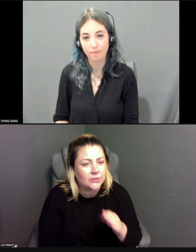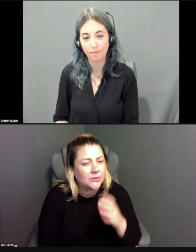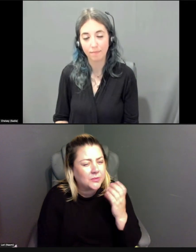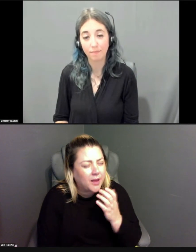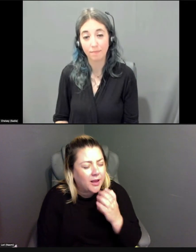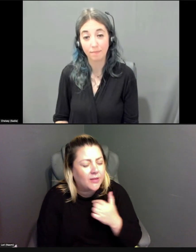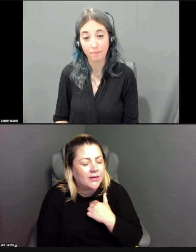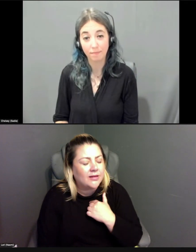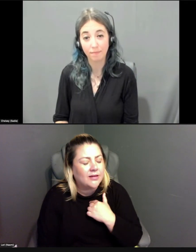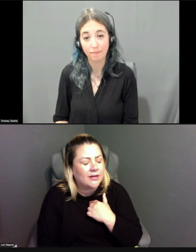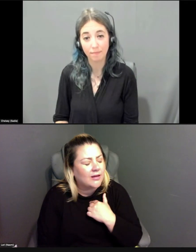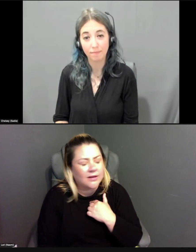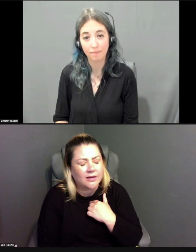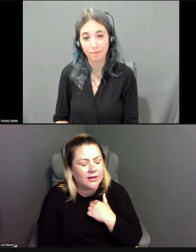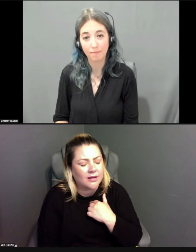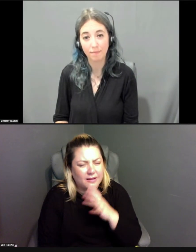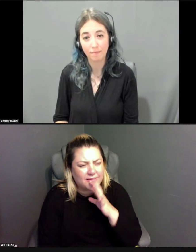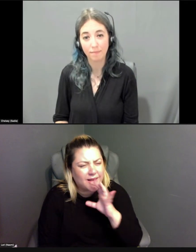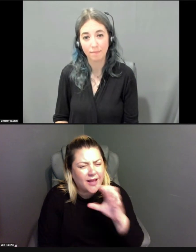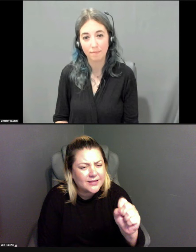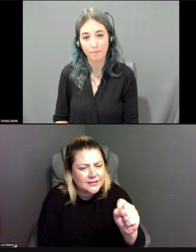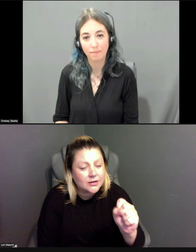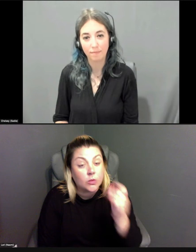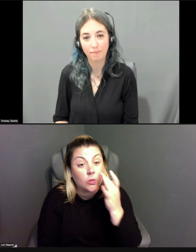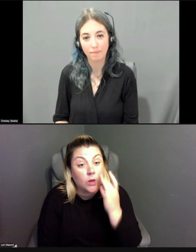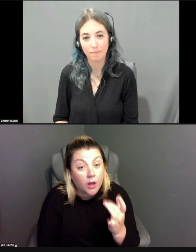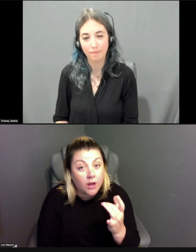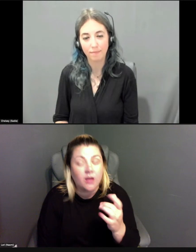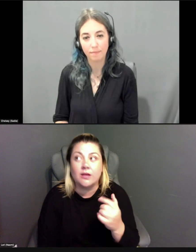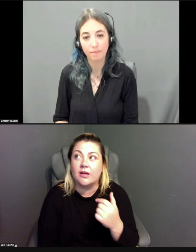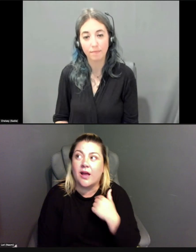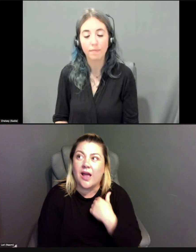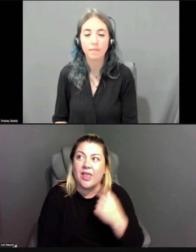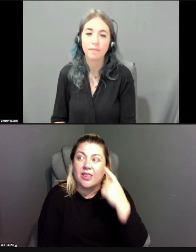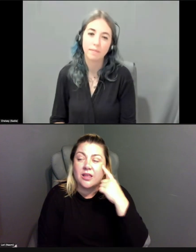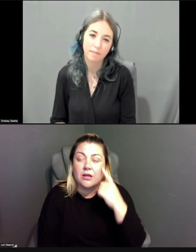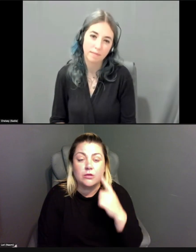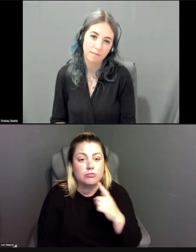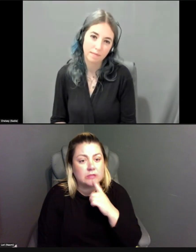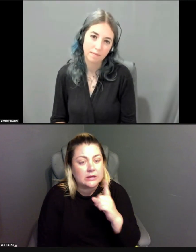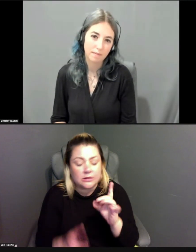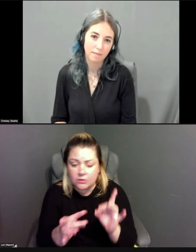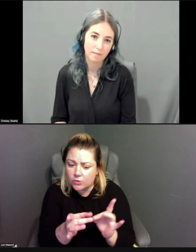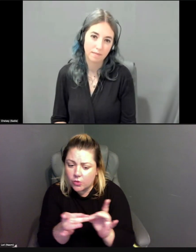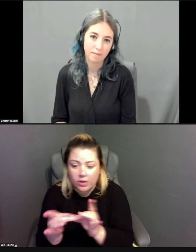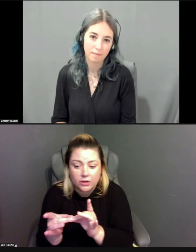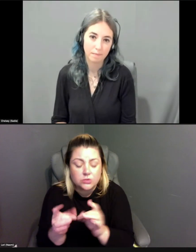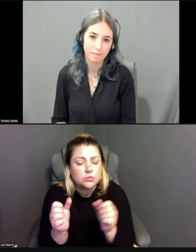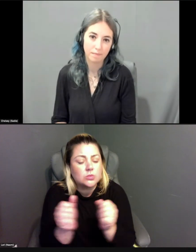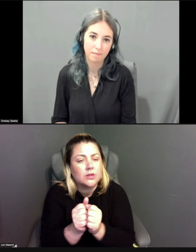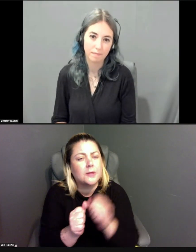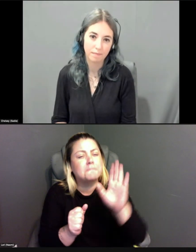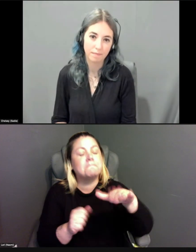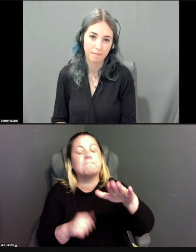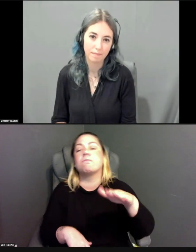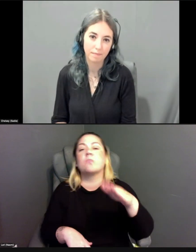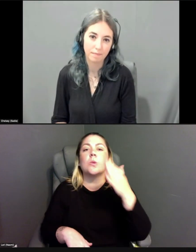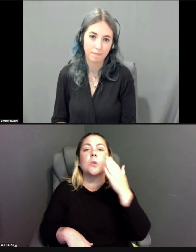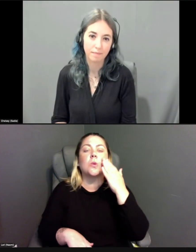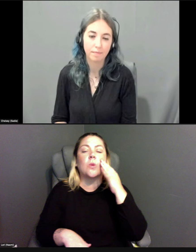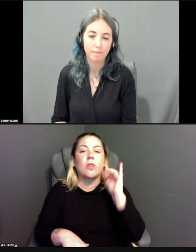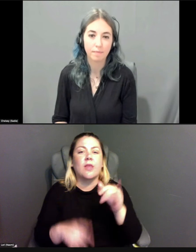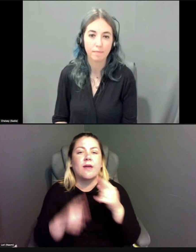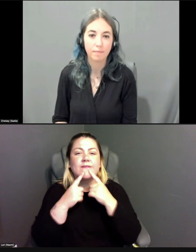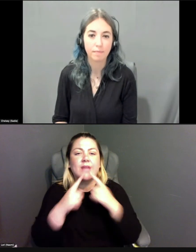to me, because I feel like there's like a direct link to that, to, that super famous